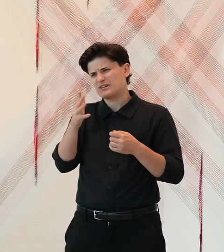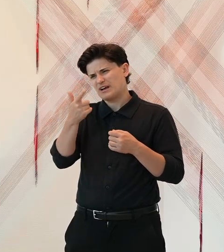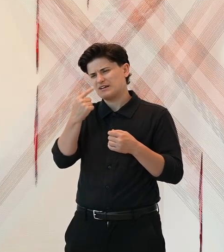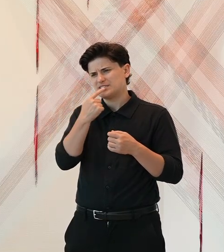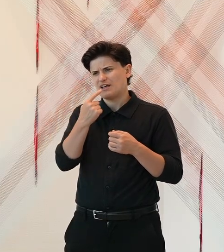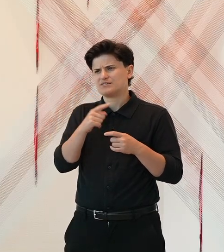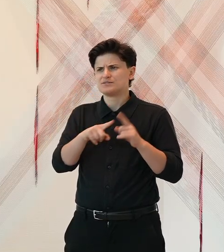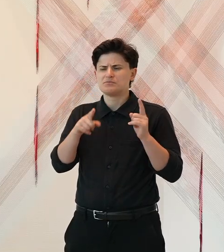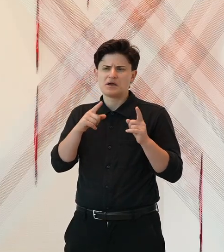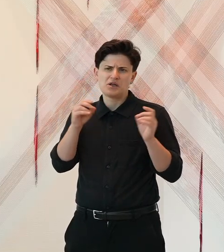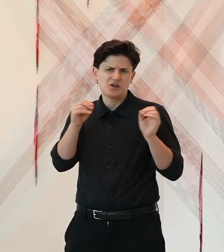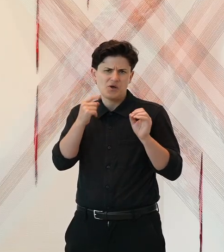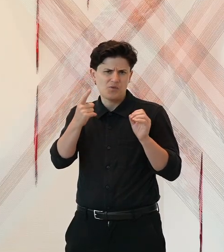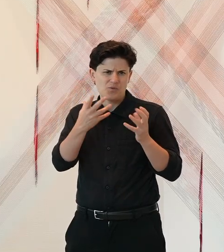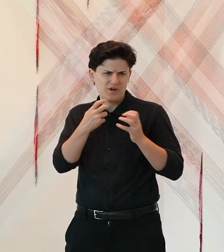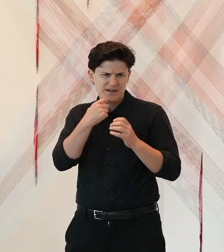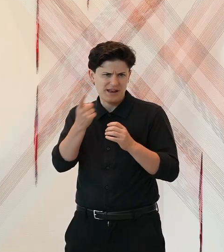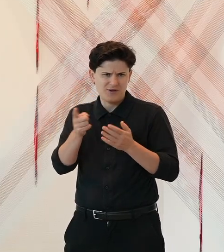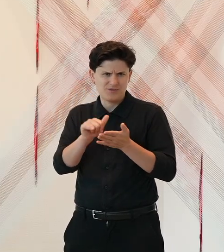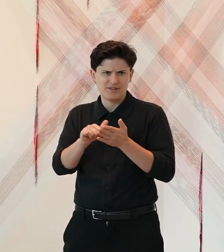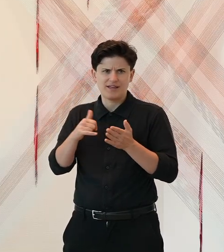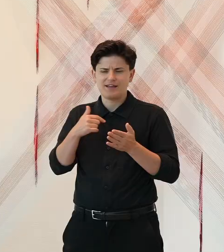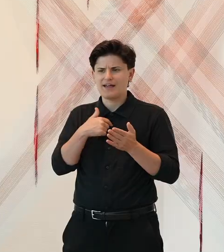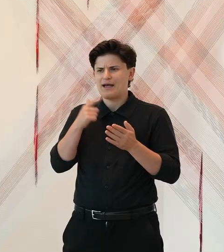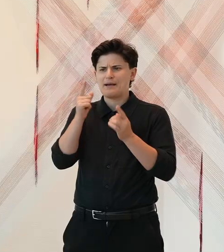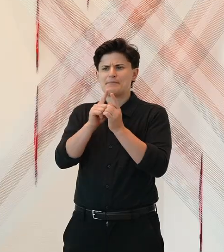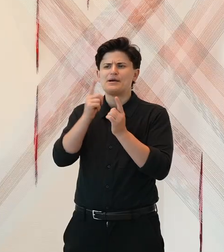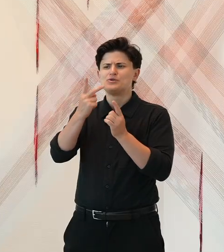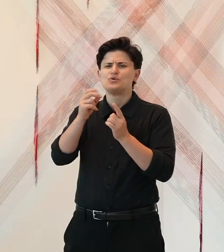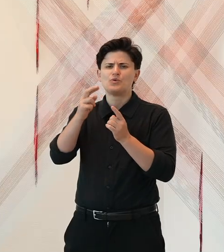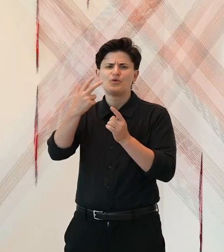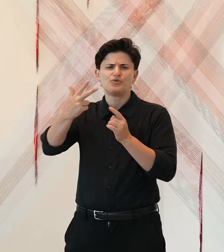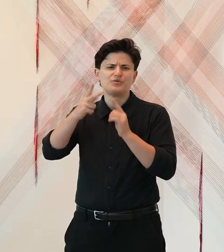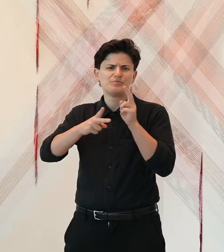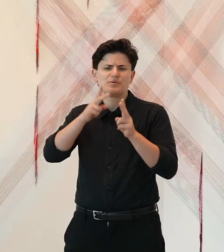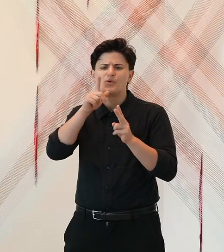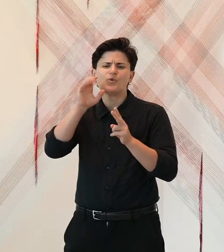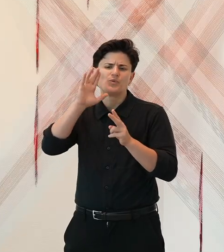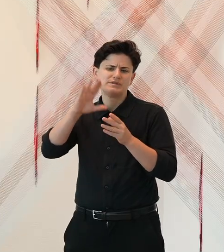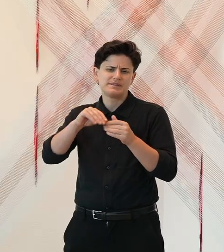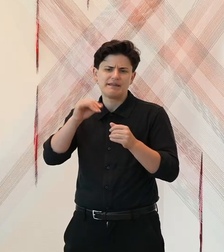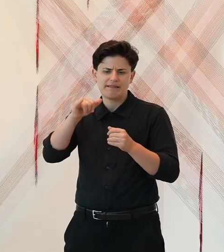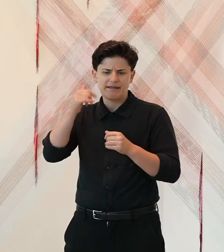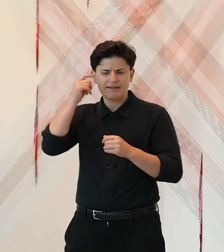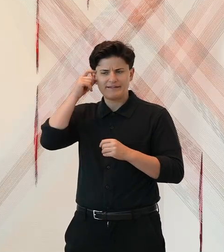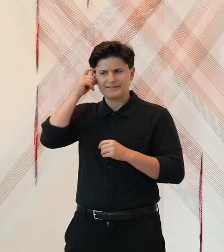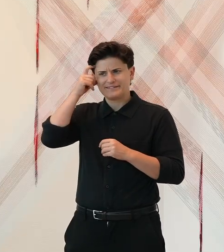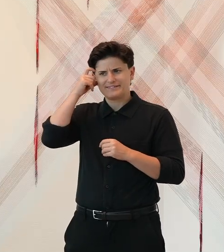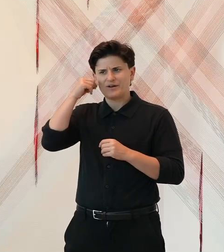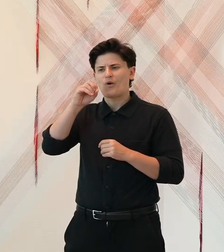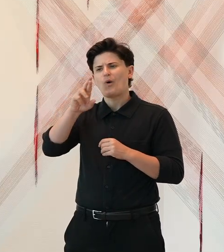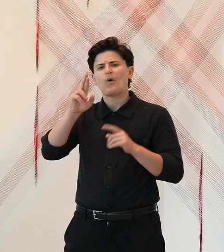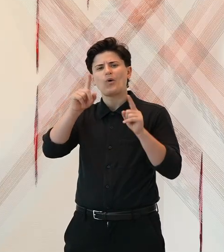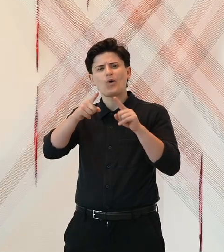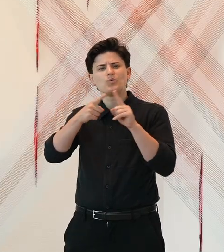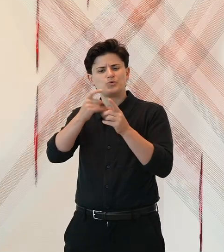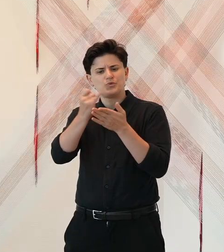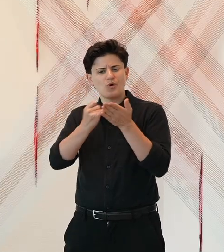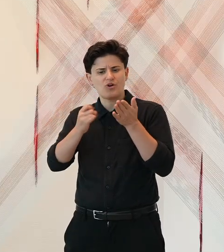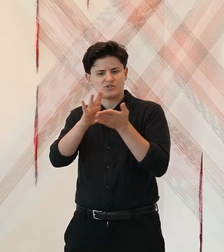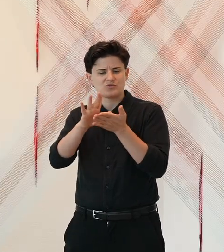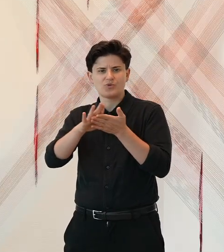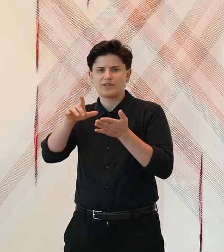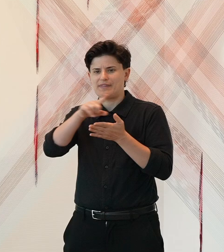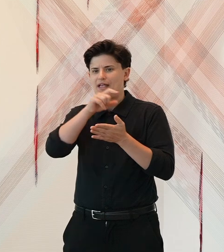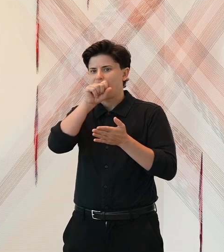they don't want to tell you that. And I've met like 2 or 3 people who would say that, you know. Or go to art school. They